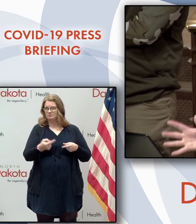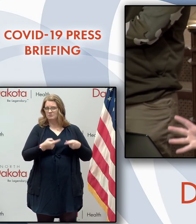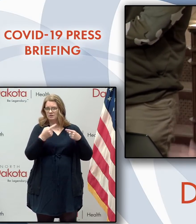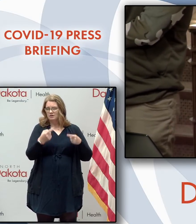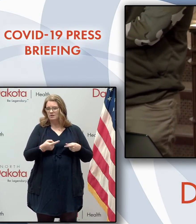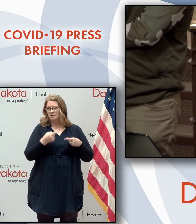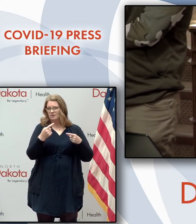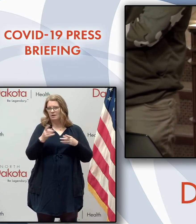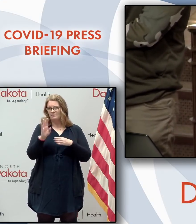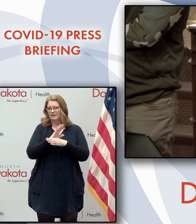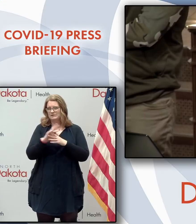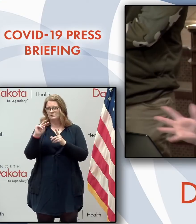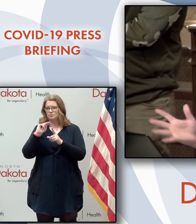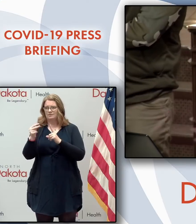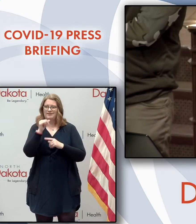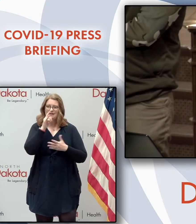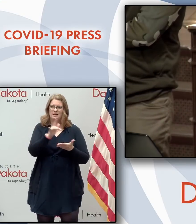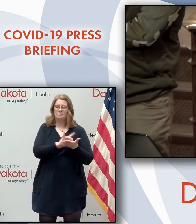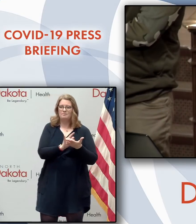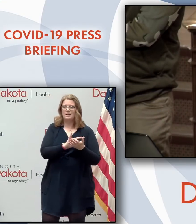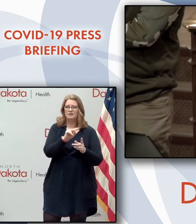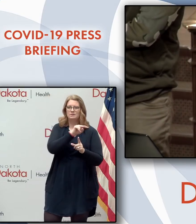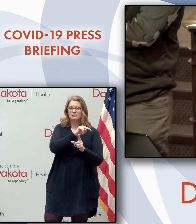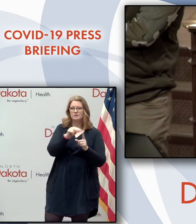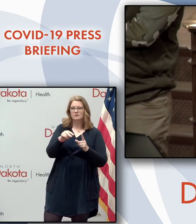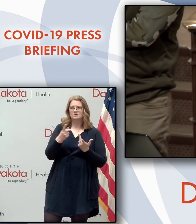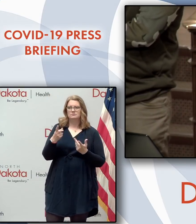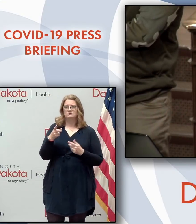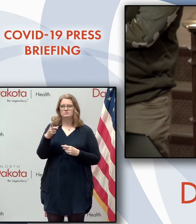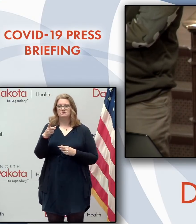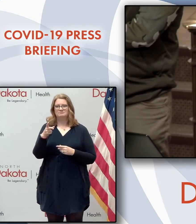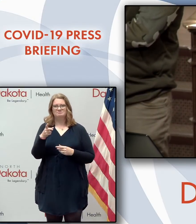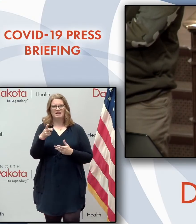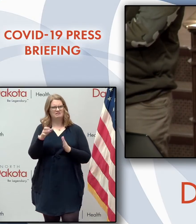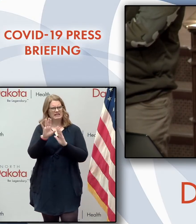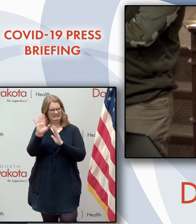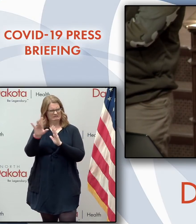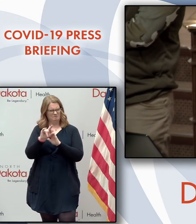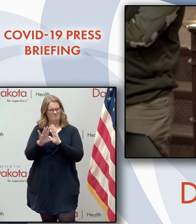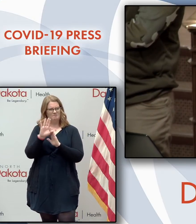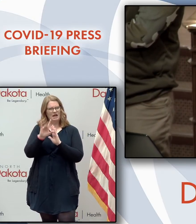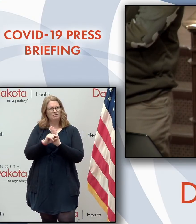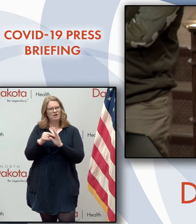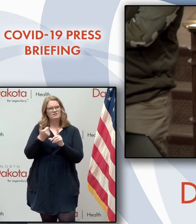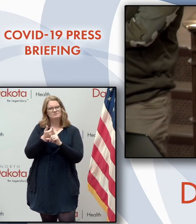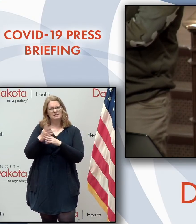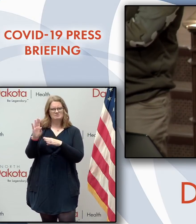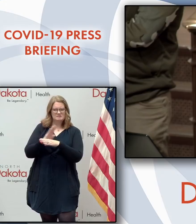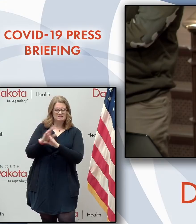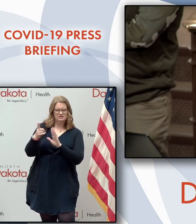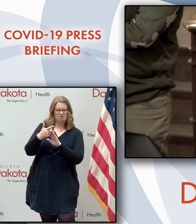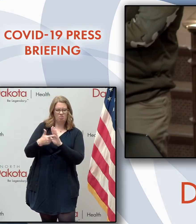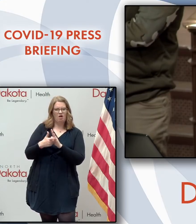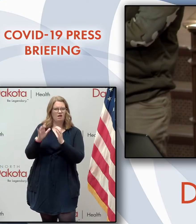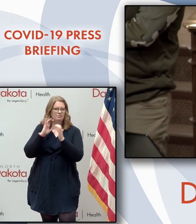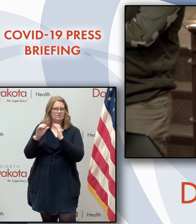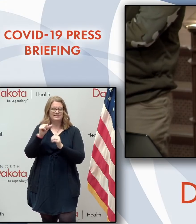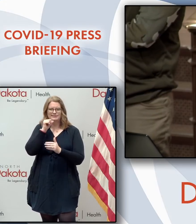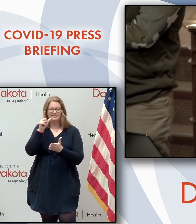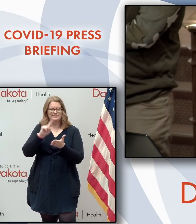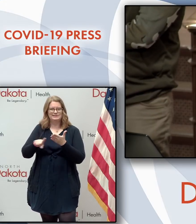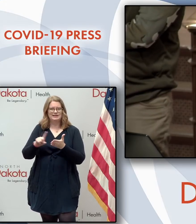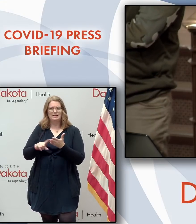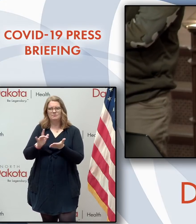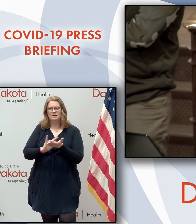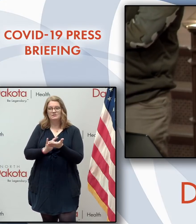perspective rather than a medical one? And I looked into his background. He never even studied medicine. He studied business, law, and communications. Is